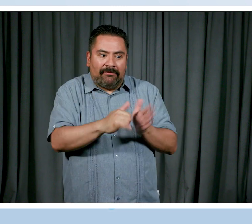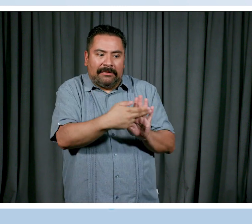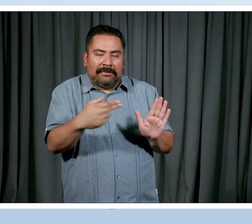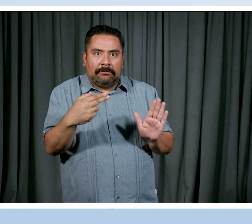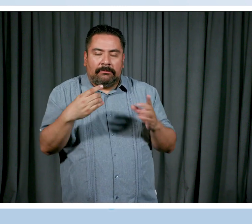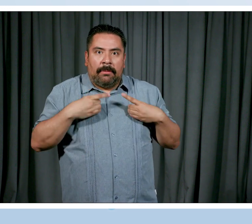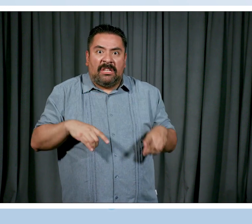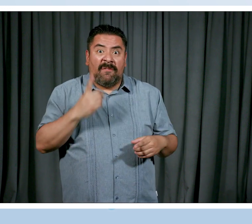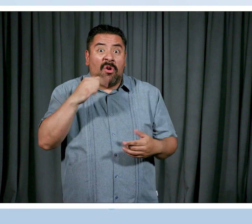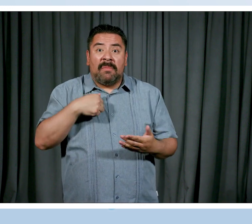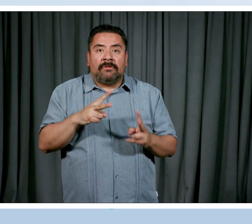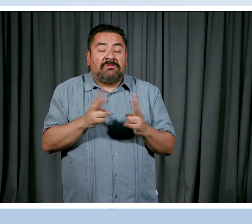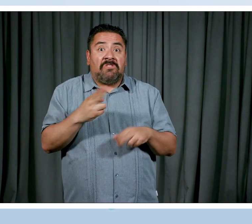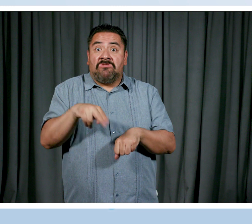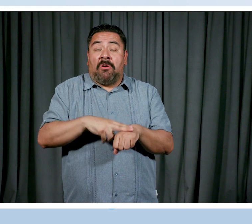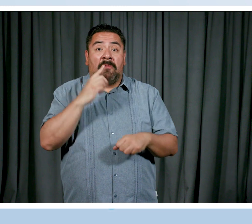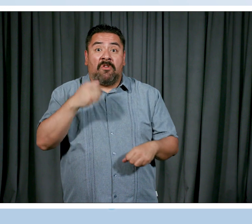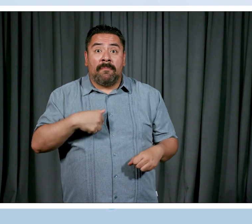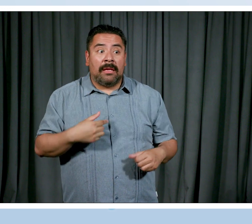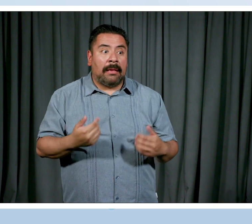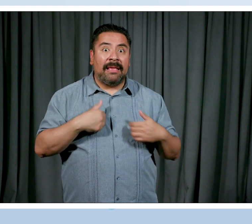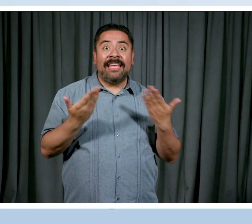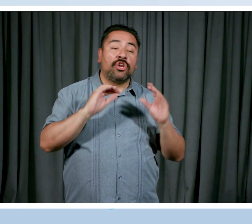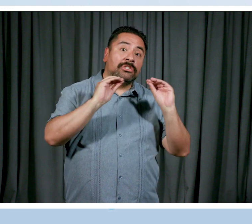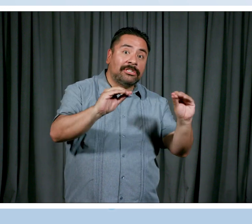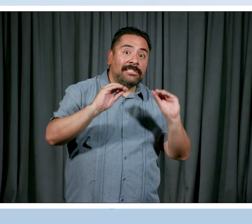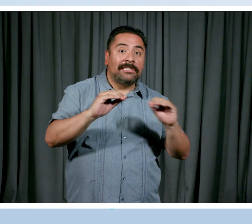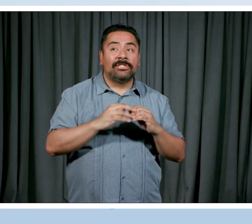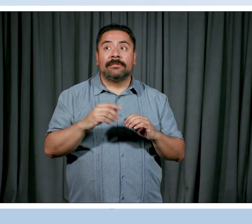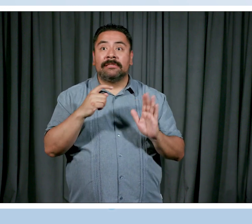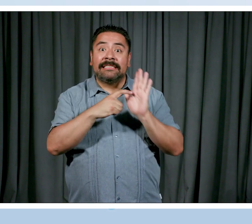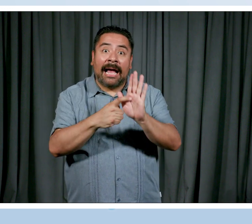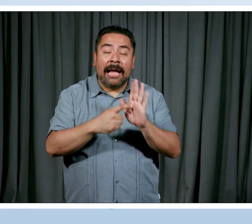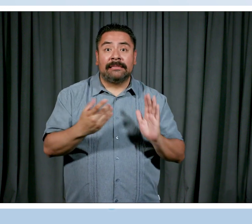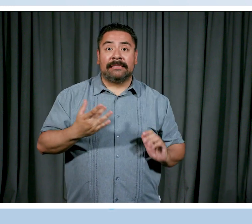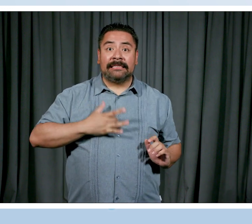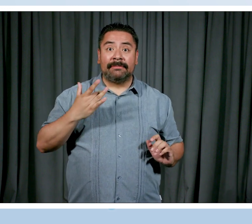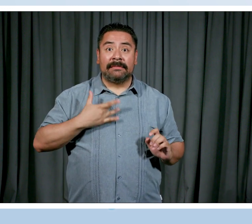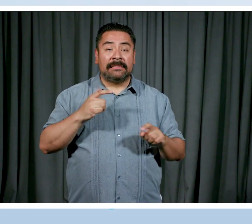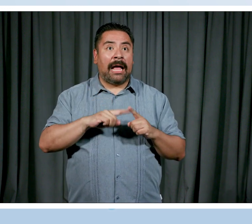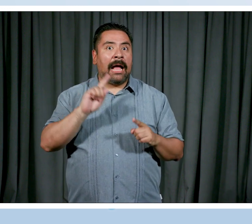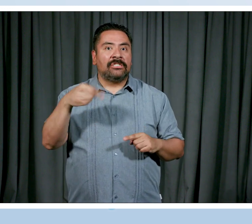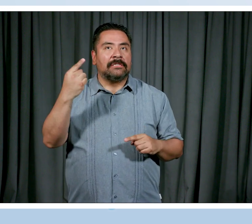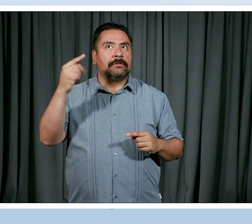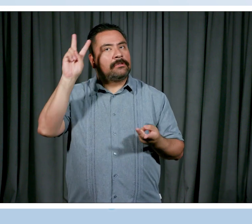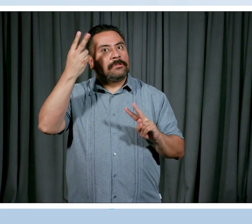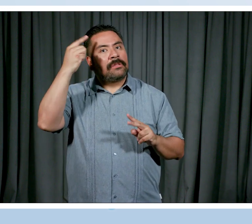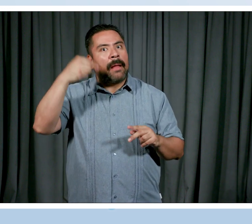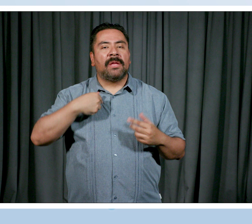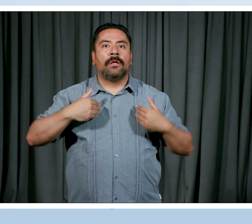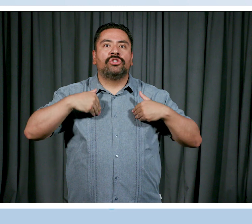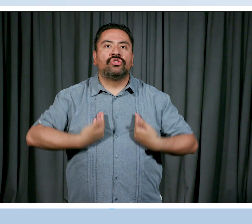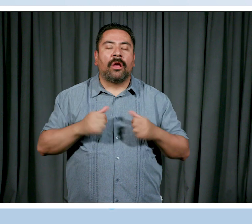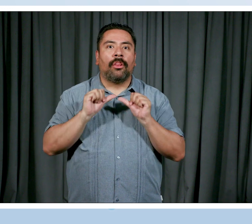so normalized to me, if that makes sense. Like, I am here teaching about it and the signs and symptoms. I just thought I was chronically like a tired, stressed person because